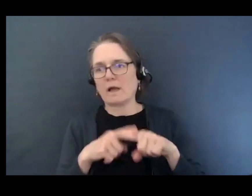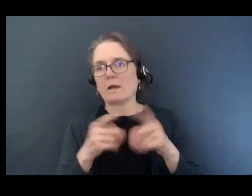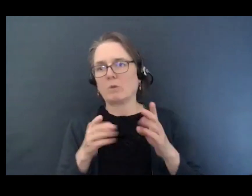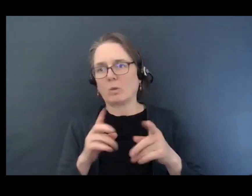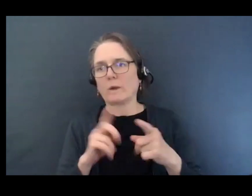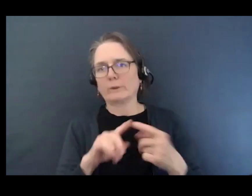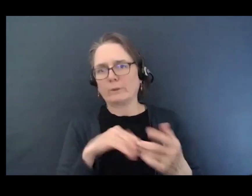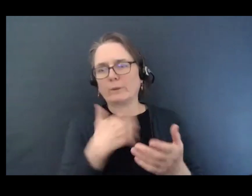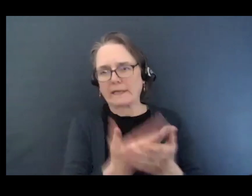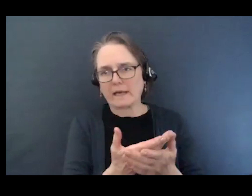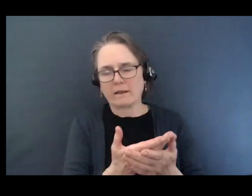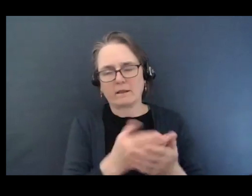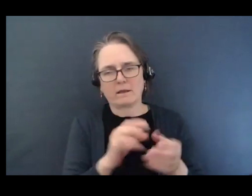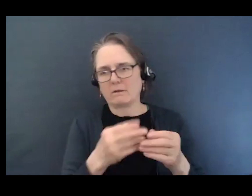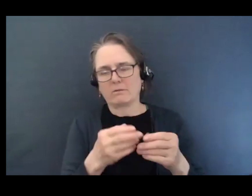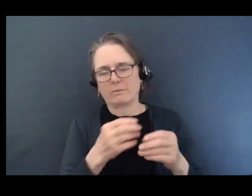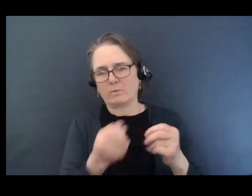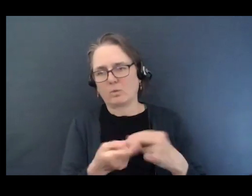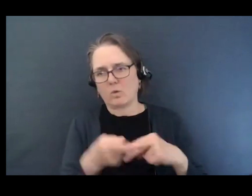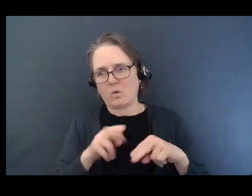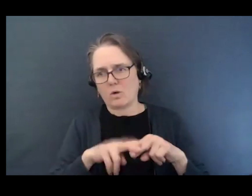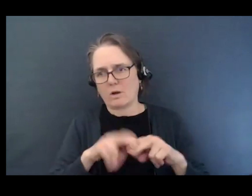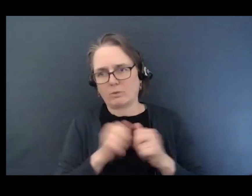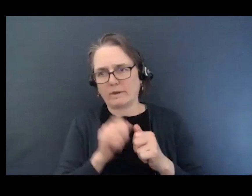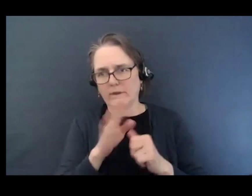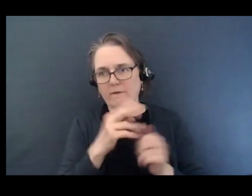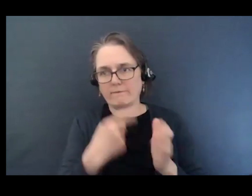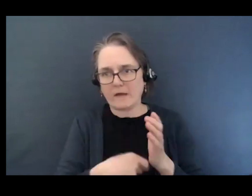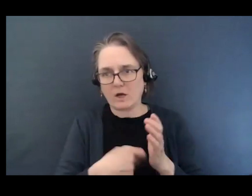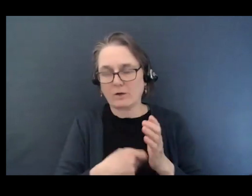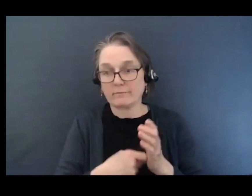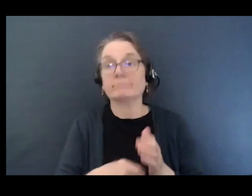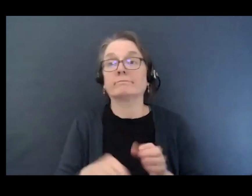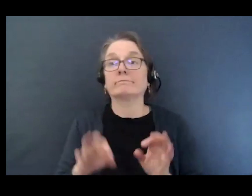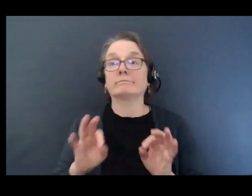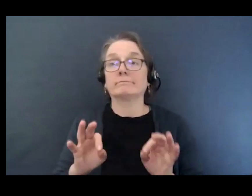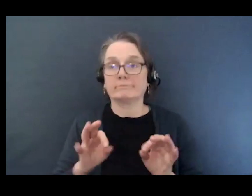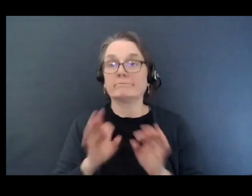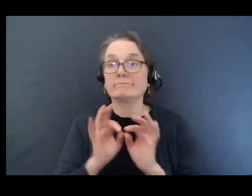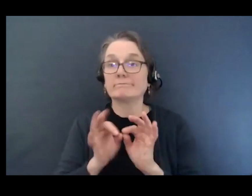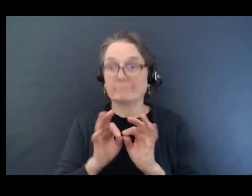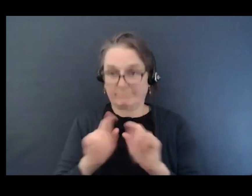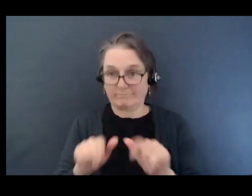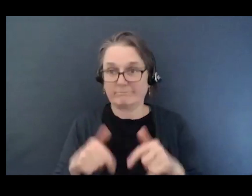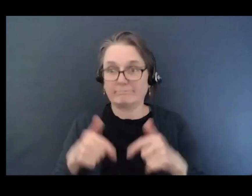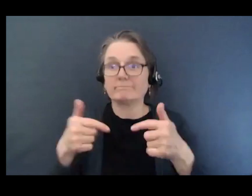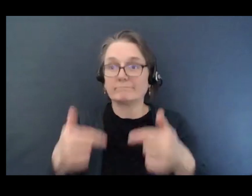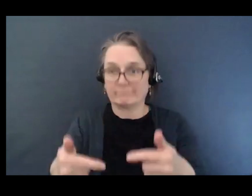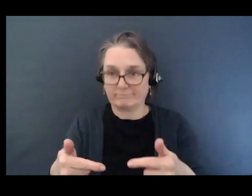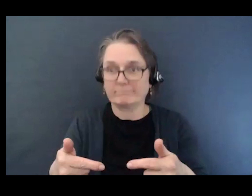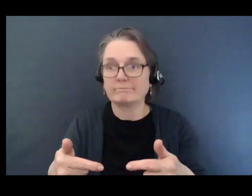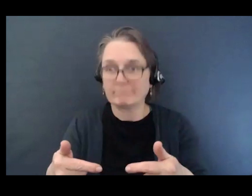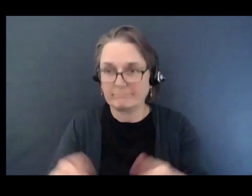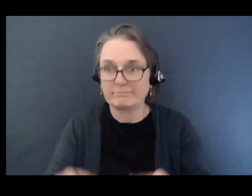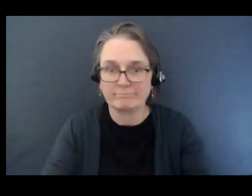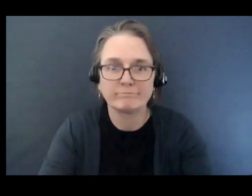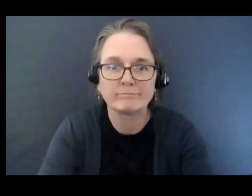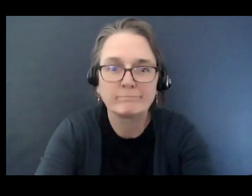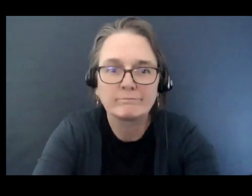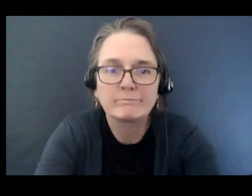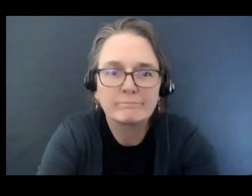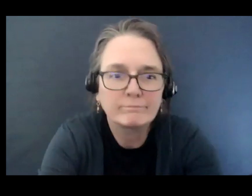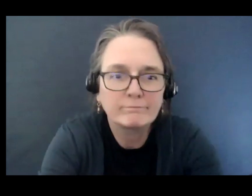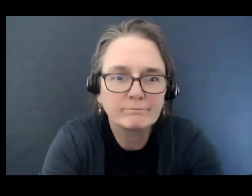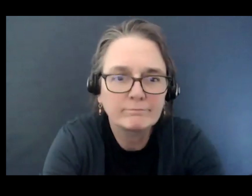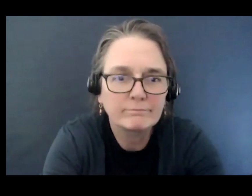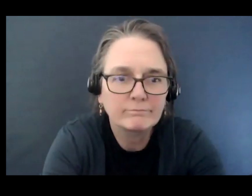So this will reduce access for people who own cars, and it will reduce it from between, you know, a couple of percent up